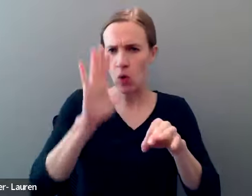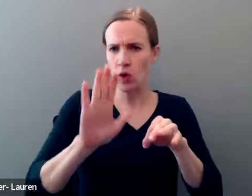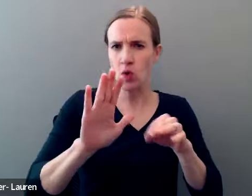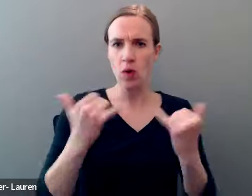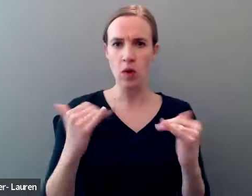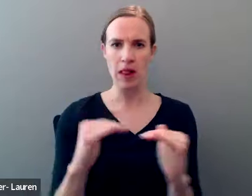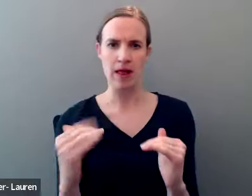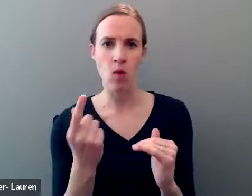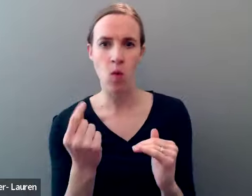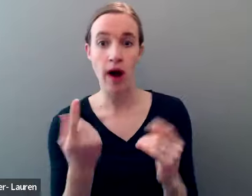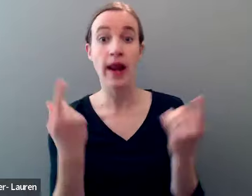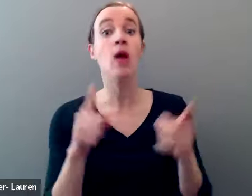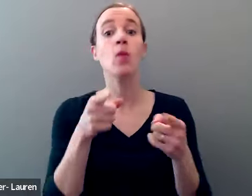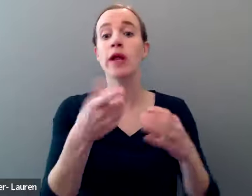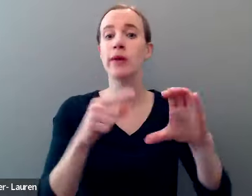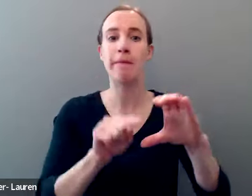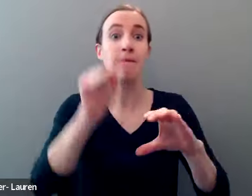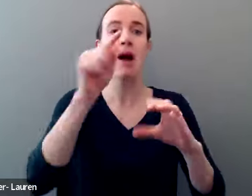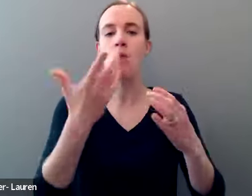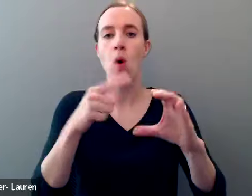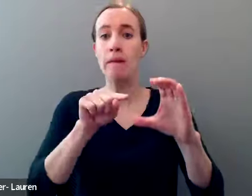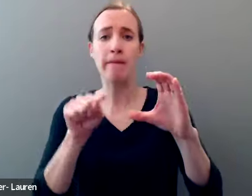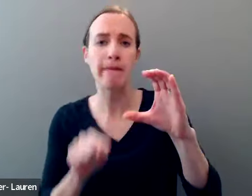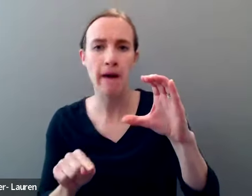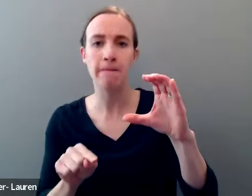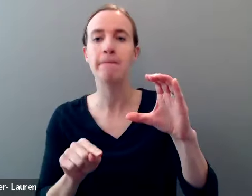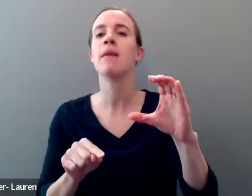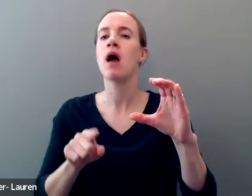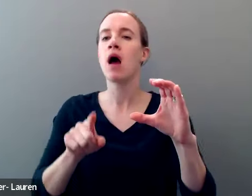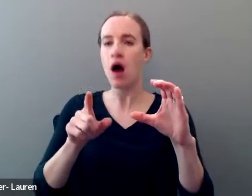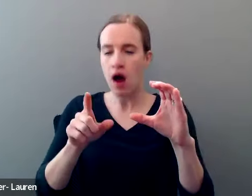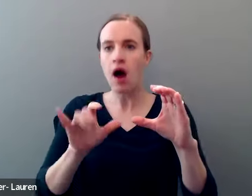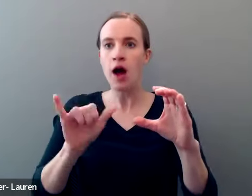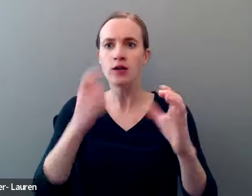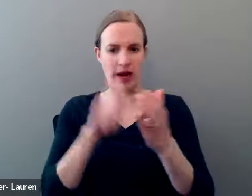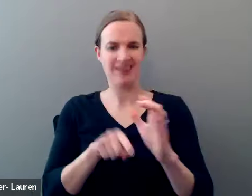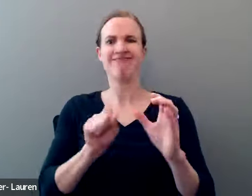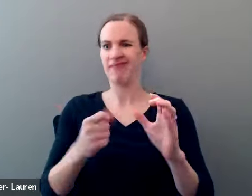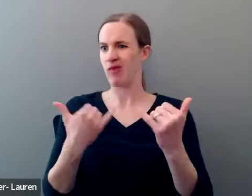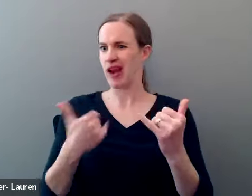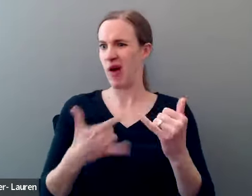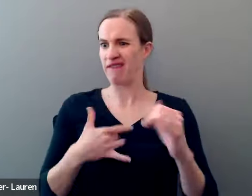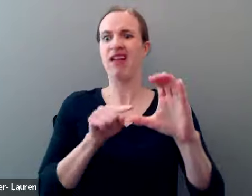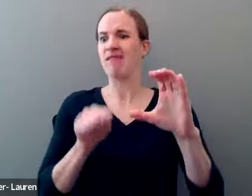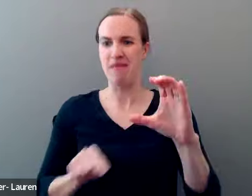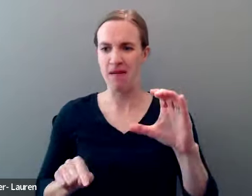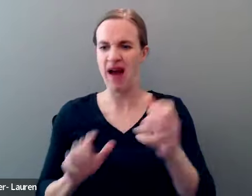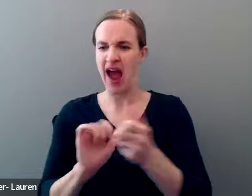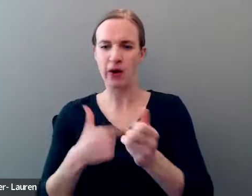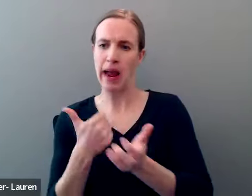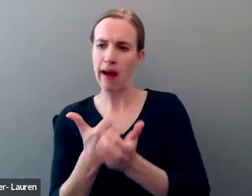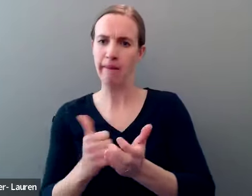or low, and having resources that we'll go over to get yourself back in.